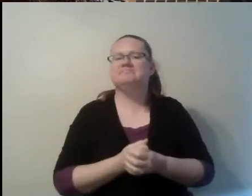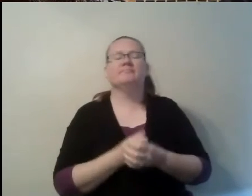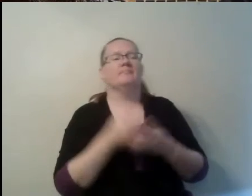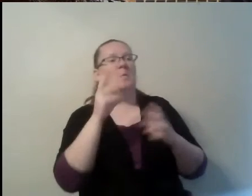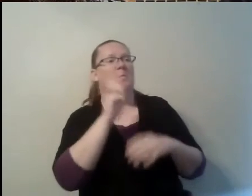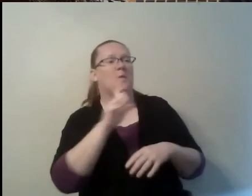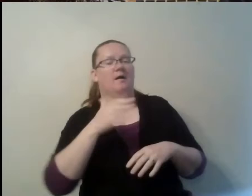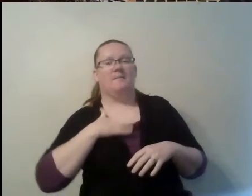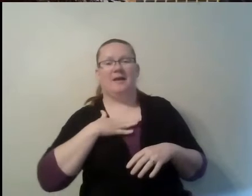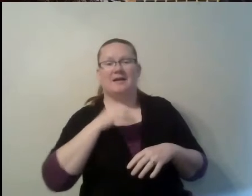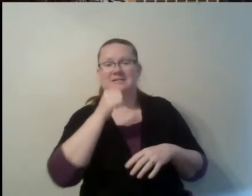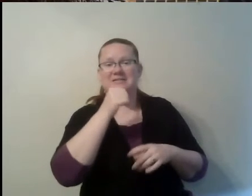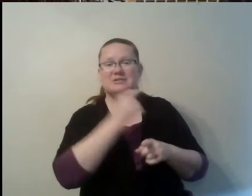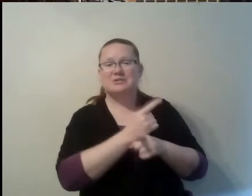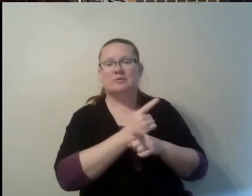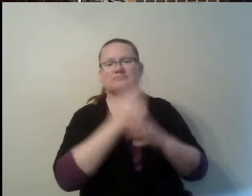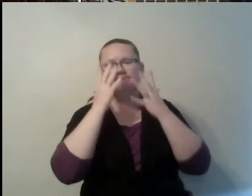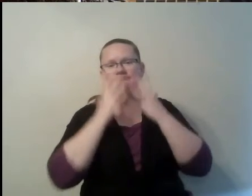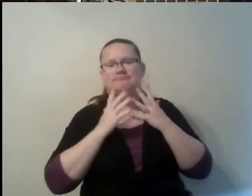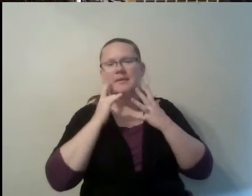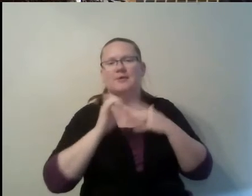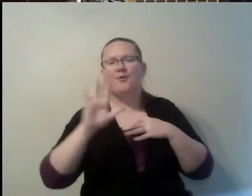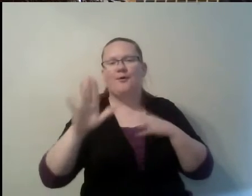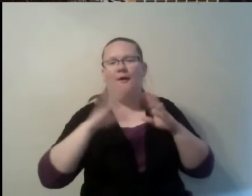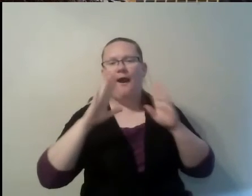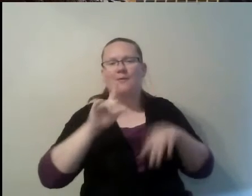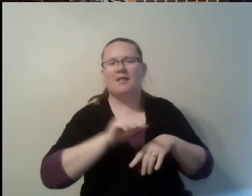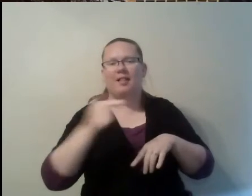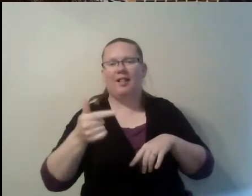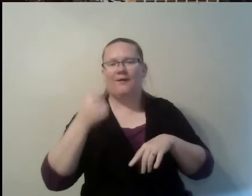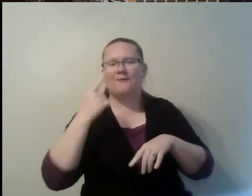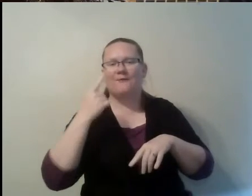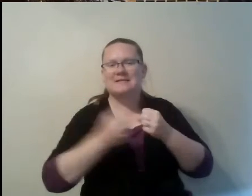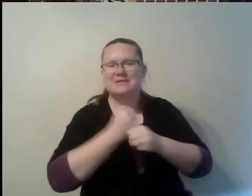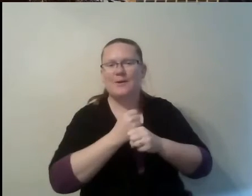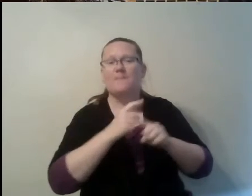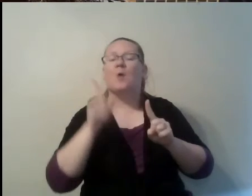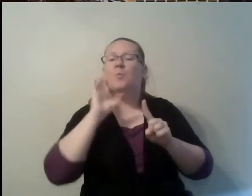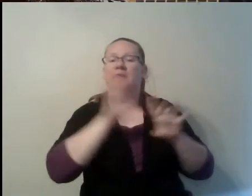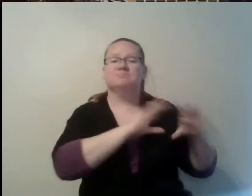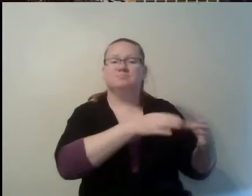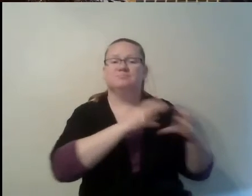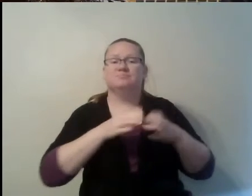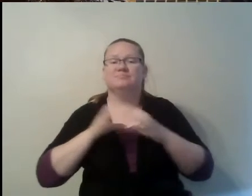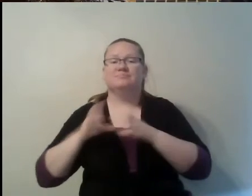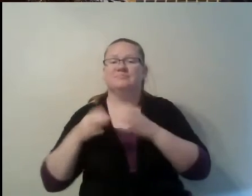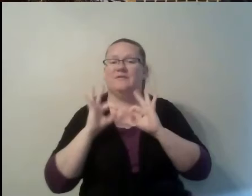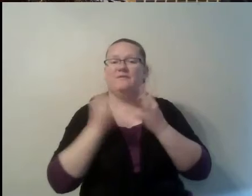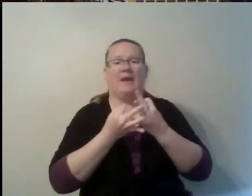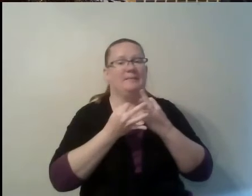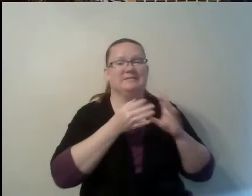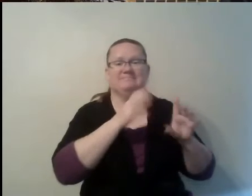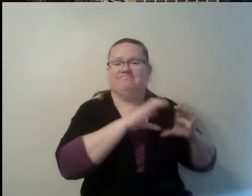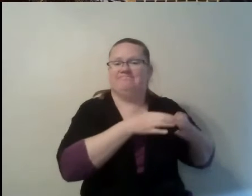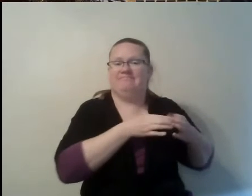sister's disappointed because it was supposed to be at her house this year. But, we're going to be doing it separately as individual families this year. You know, we have to think